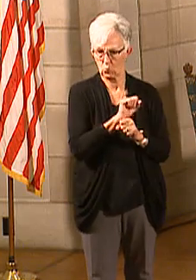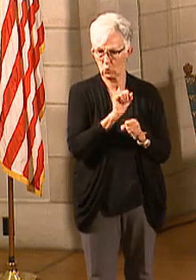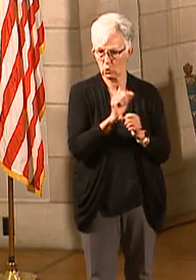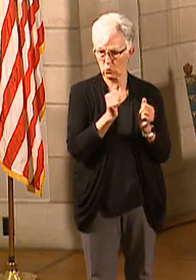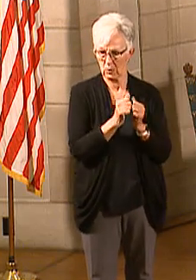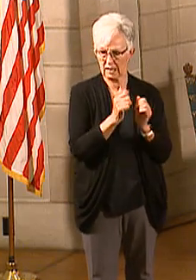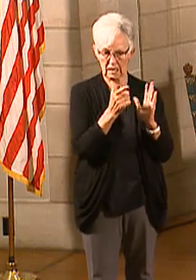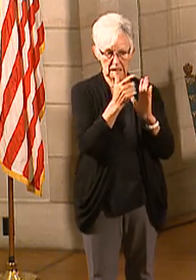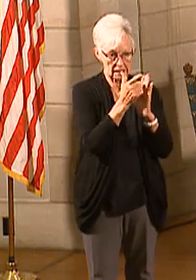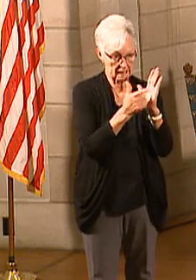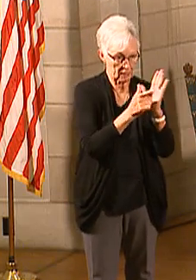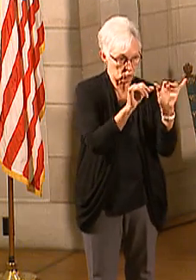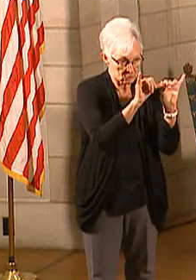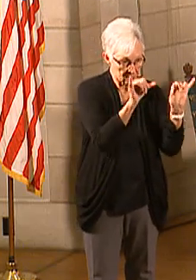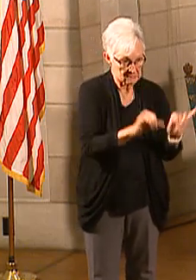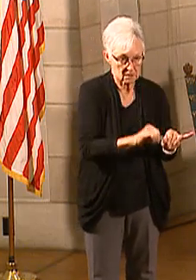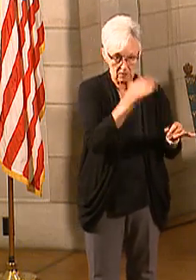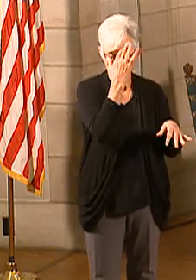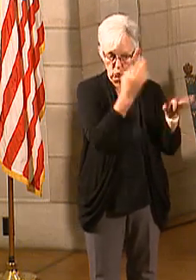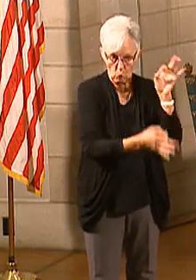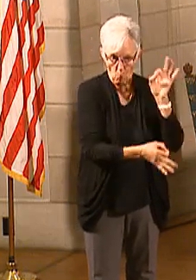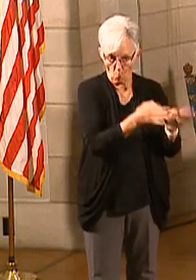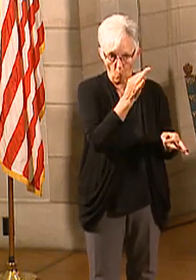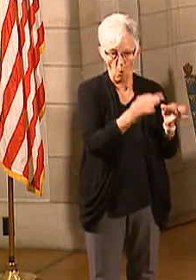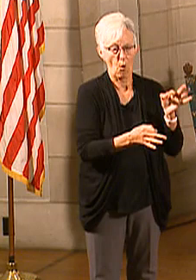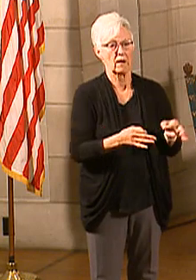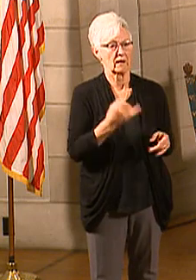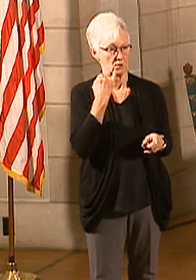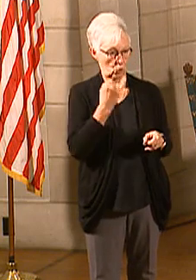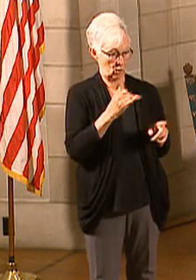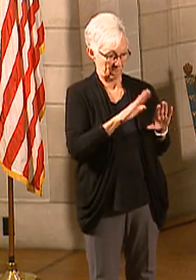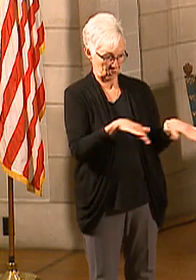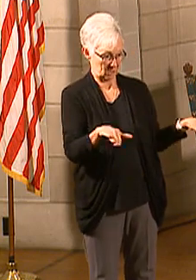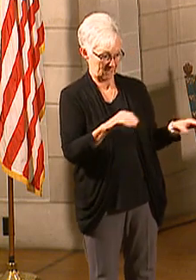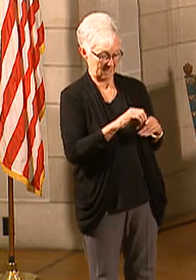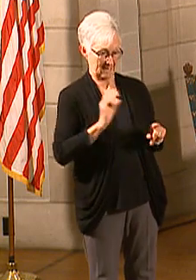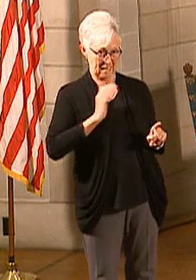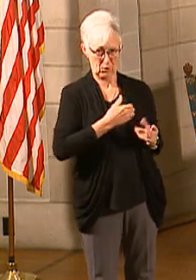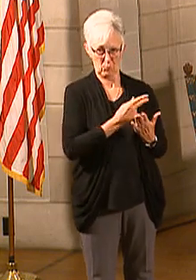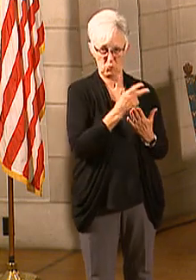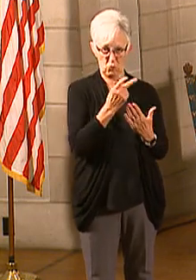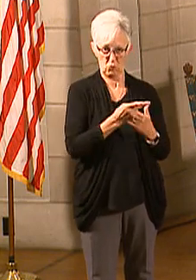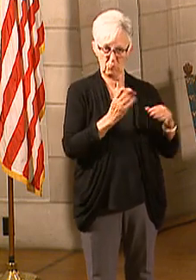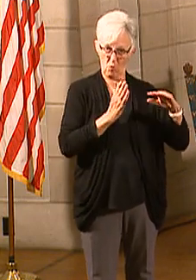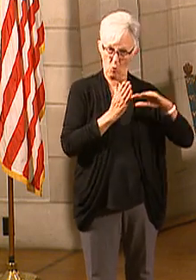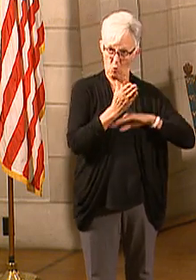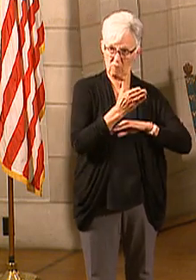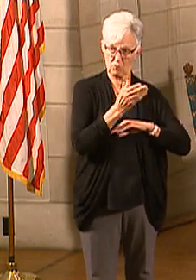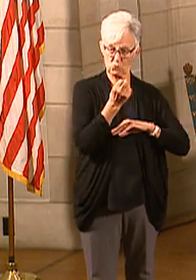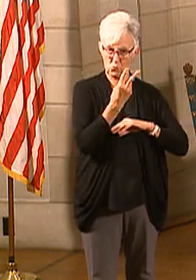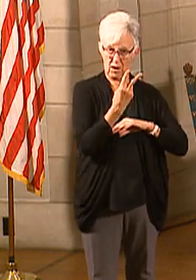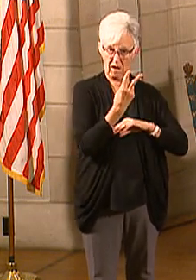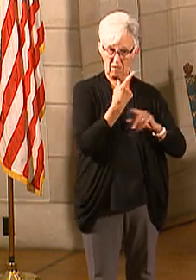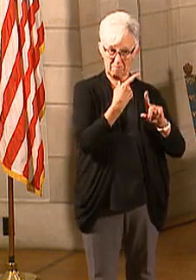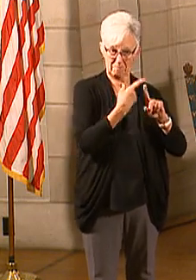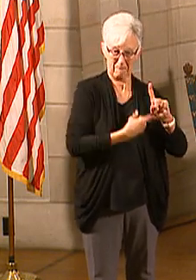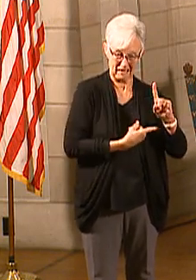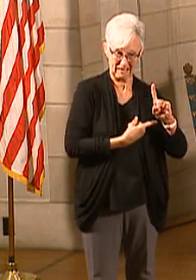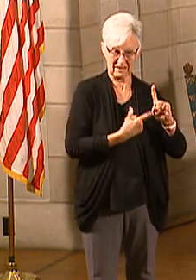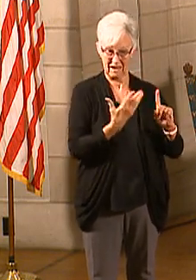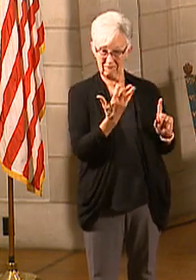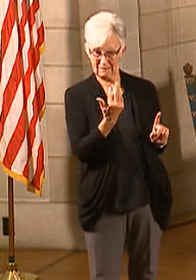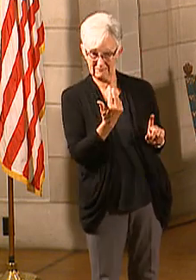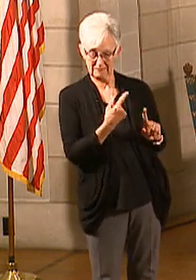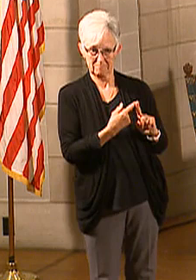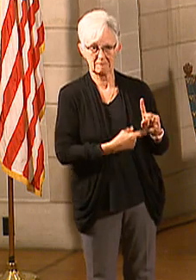legal partners to ensure that if a child is in care longer than 12 months, especially at that 15-month out of 22 months, that